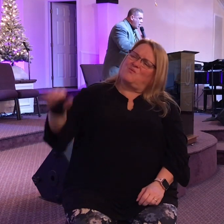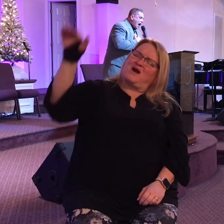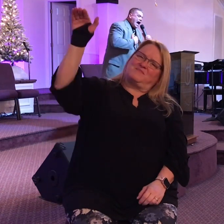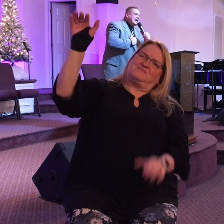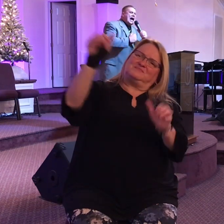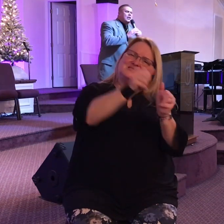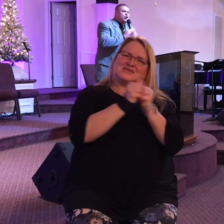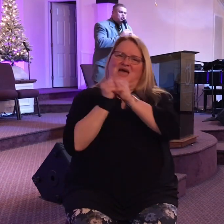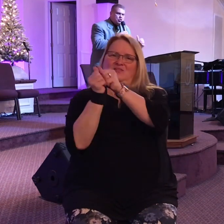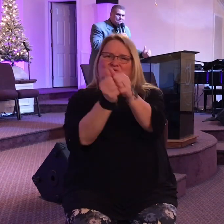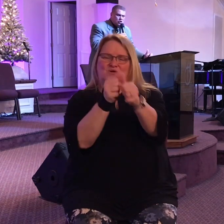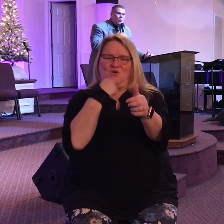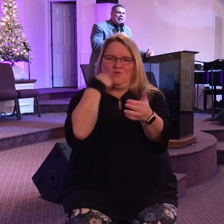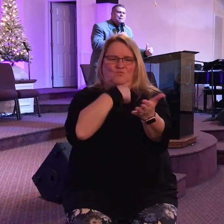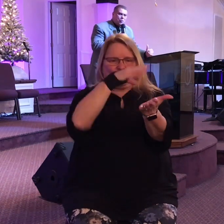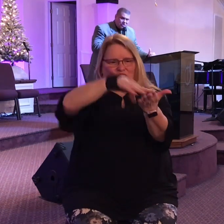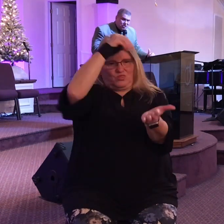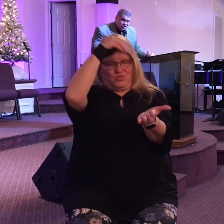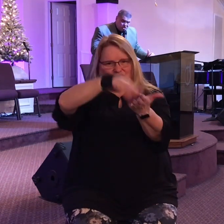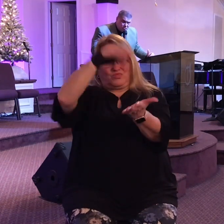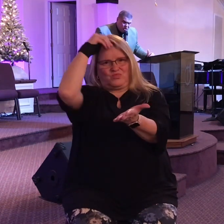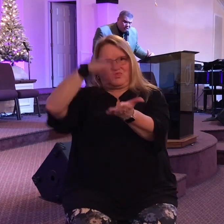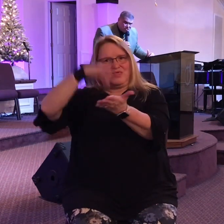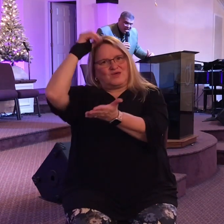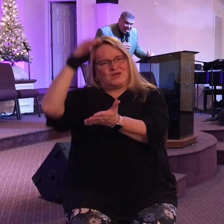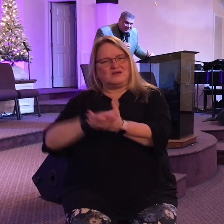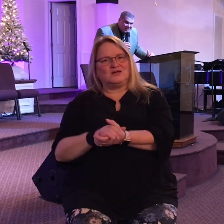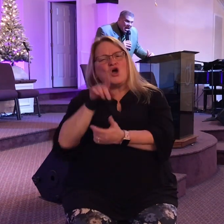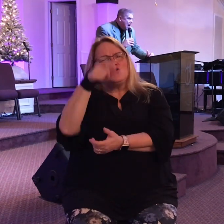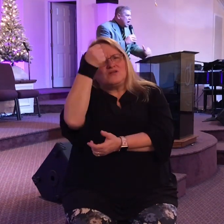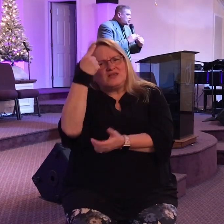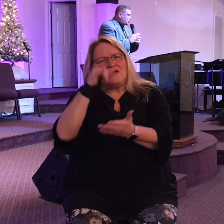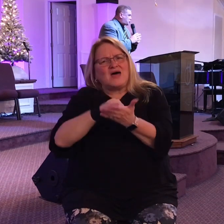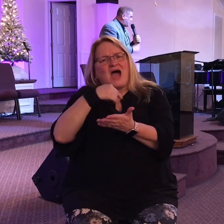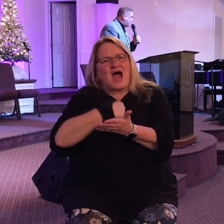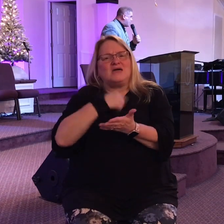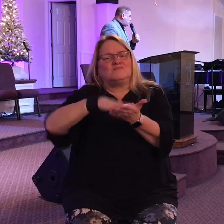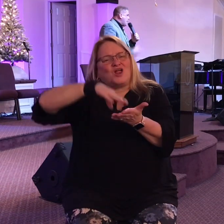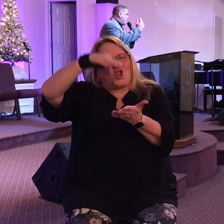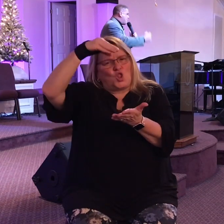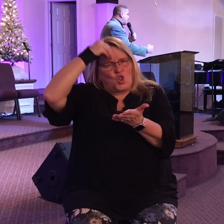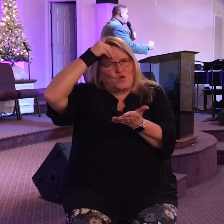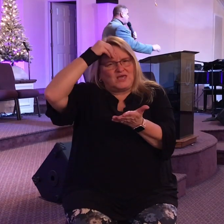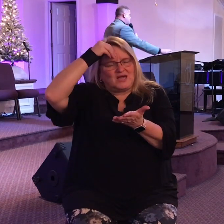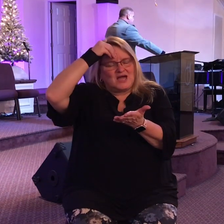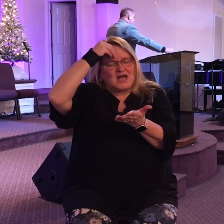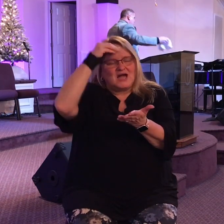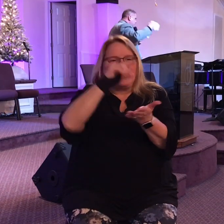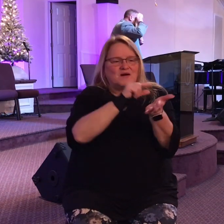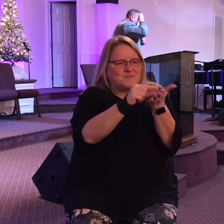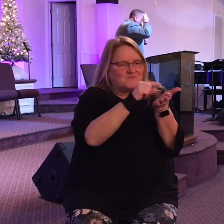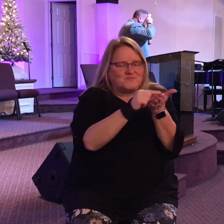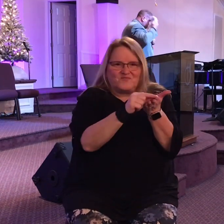together. I learn scripture while I'm preaching it to you. Do you understand that? I'm not just screaming at you. I'm reminded of